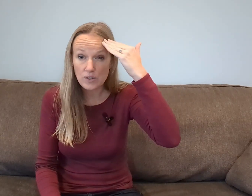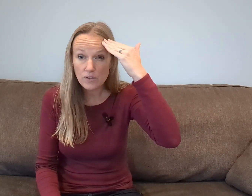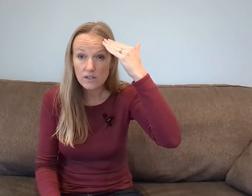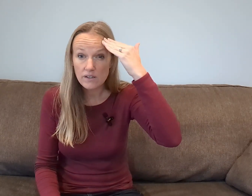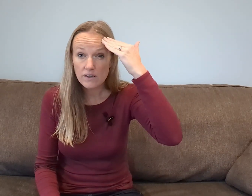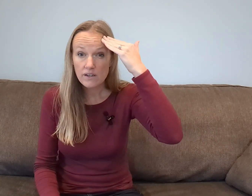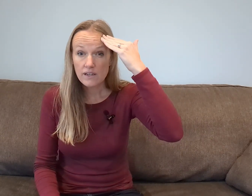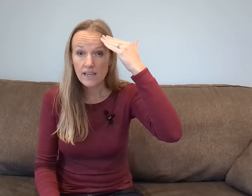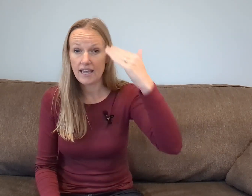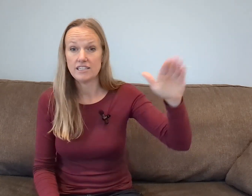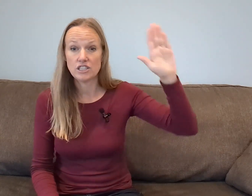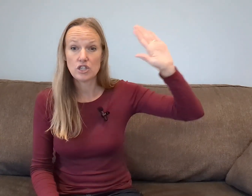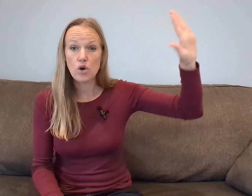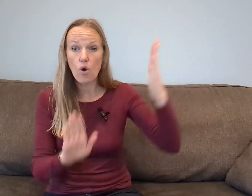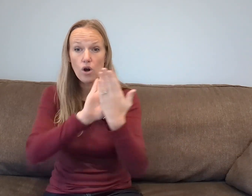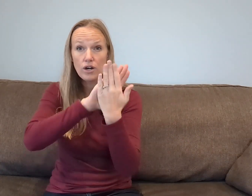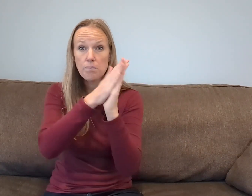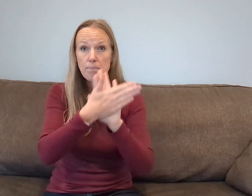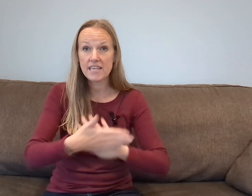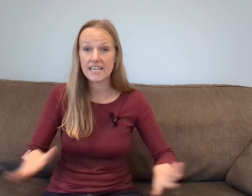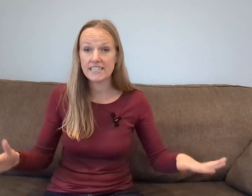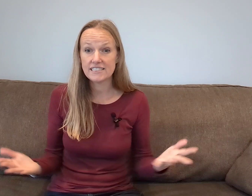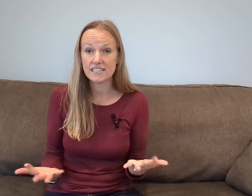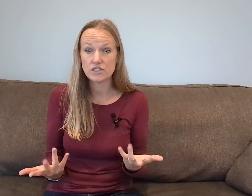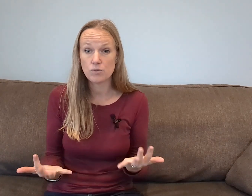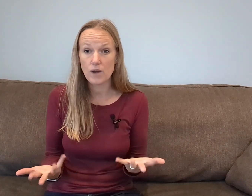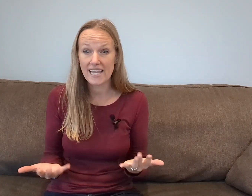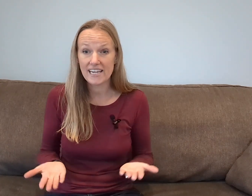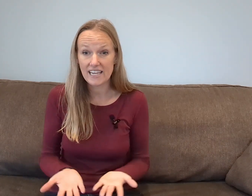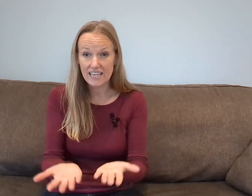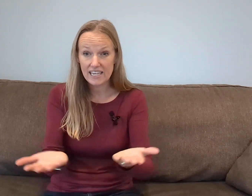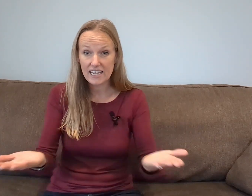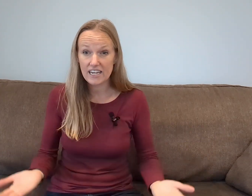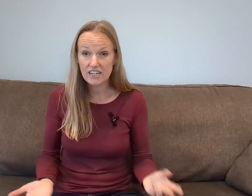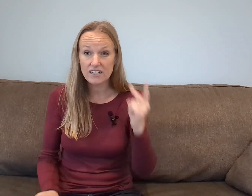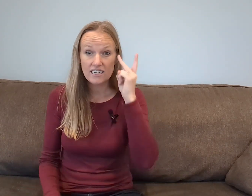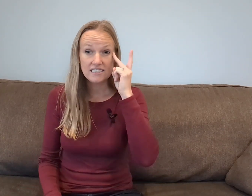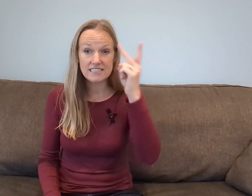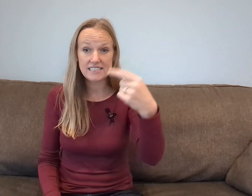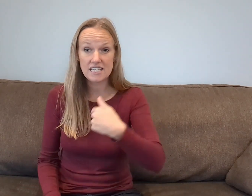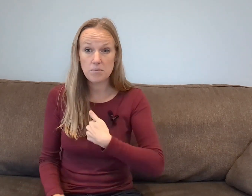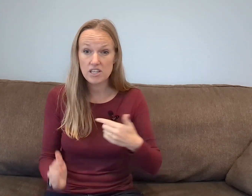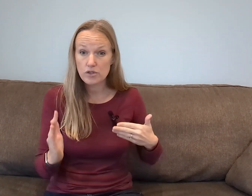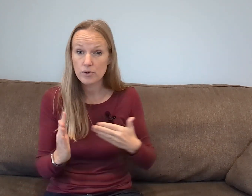knew, and your peace is waiting here to see me